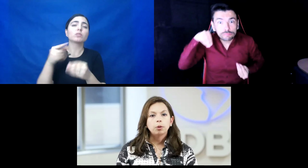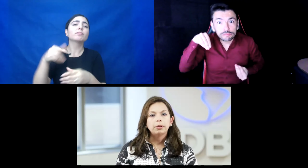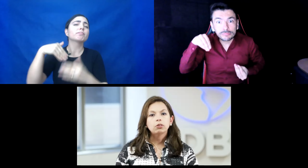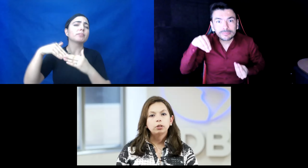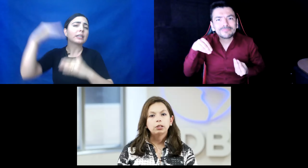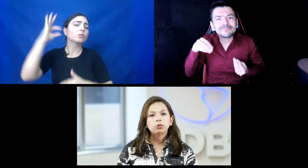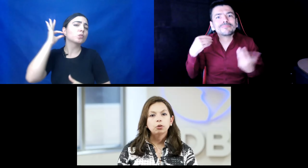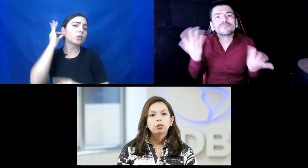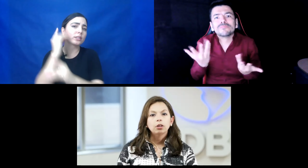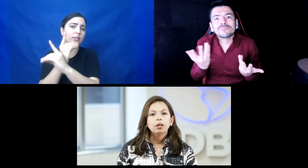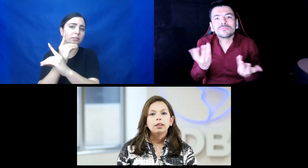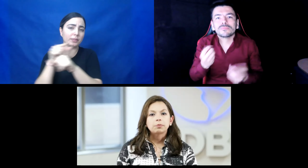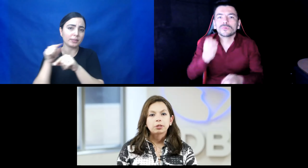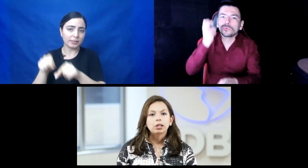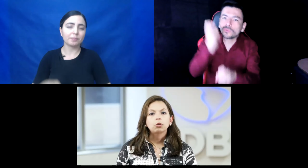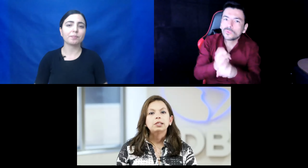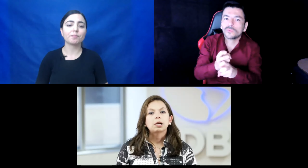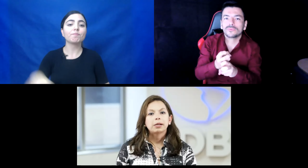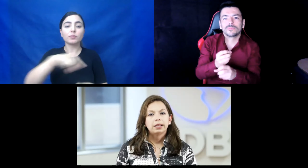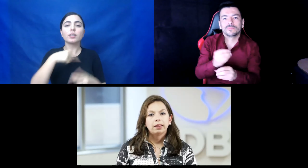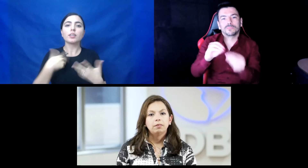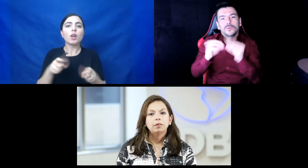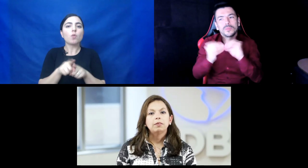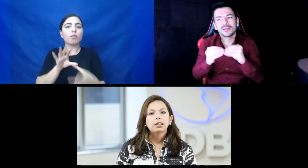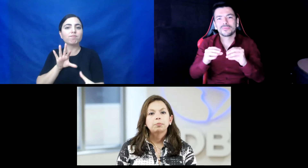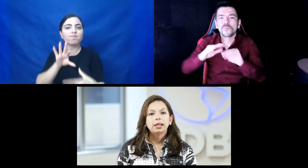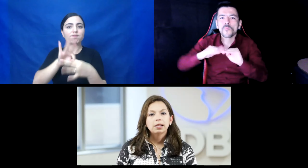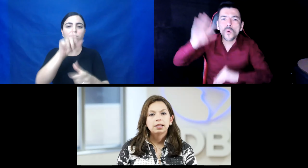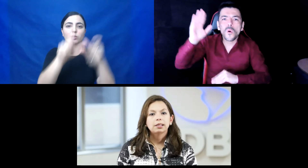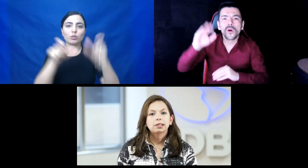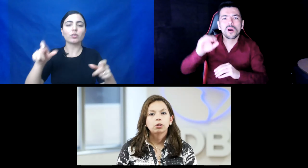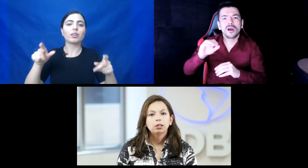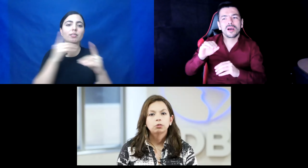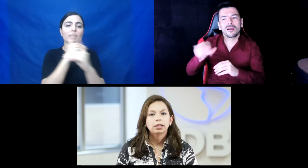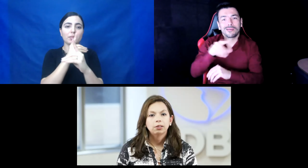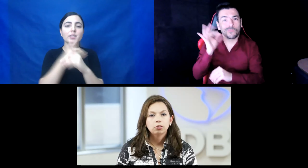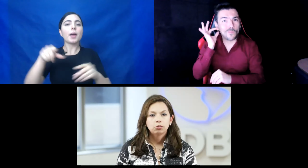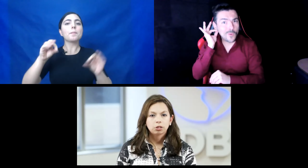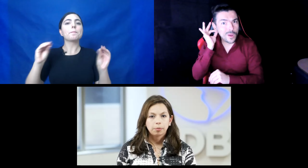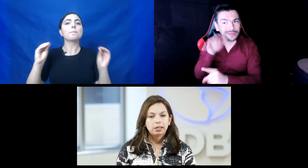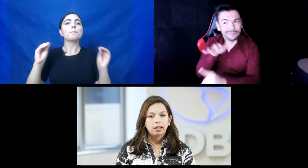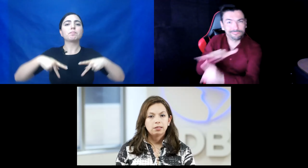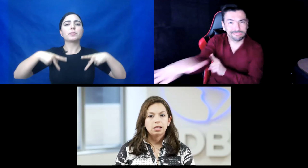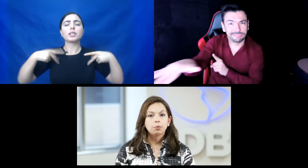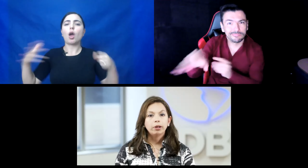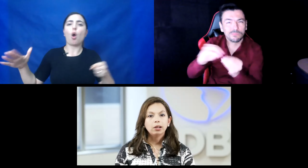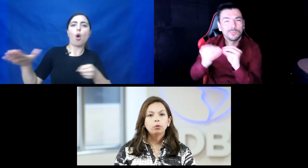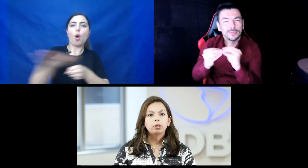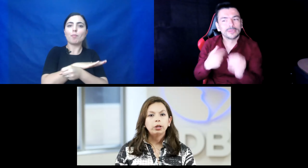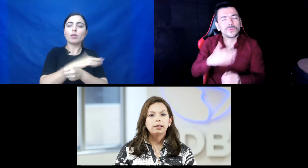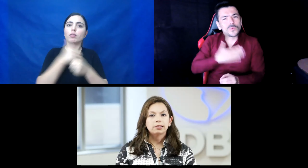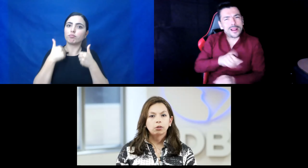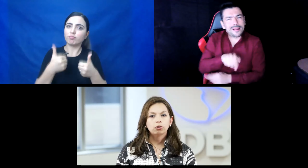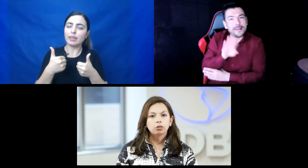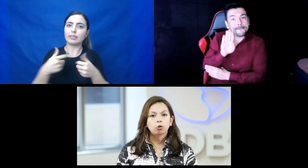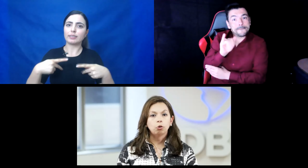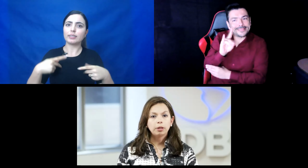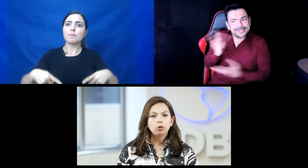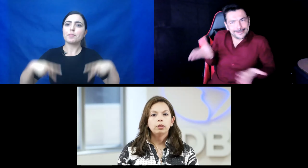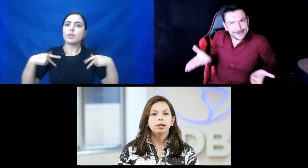suffering from violence, especially women. We need to address these issues related to